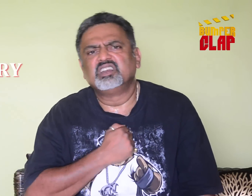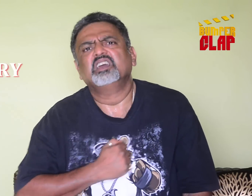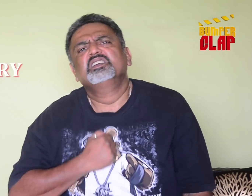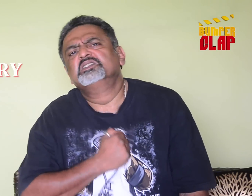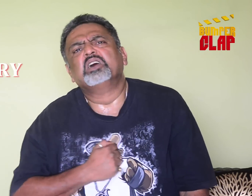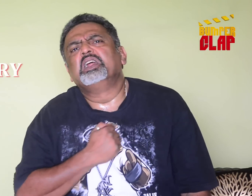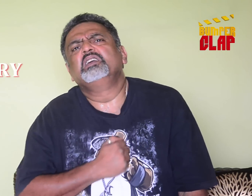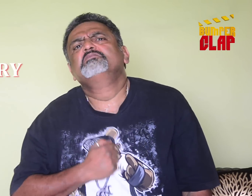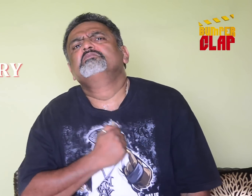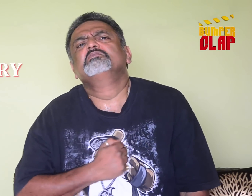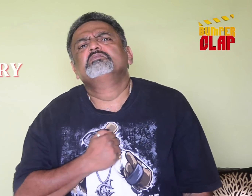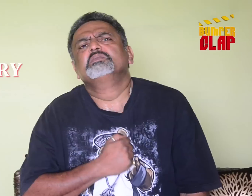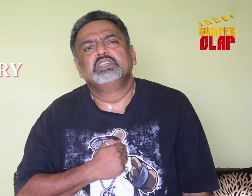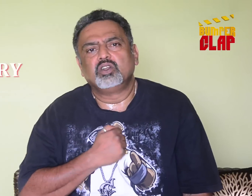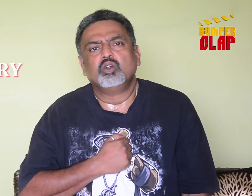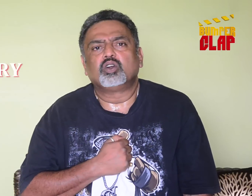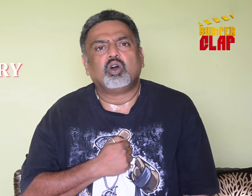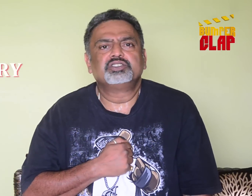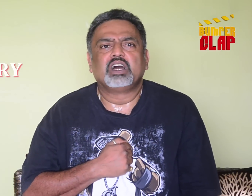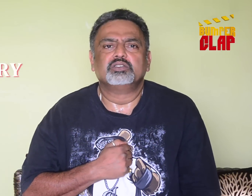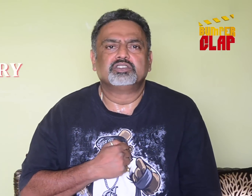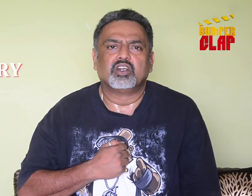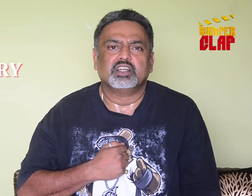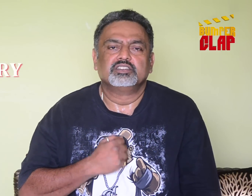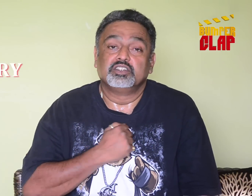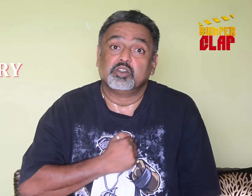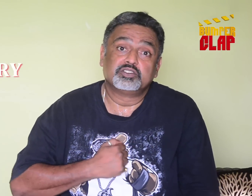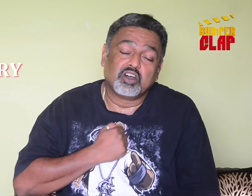say, sorry. You don't look or sound sorry. So you look sorry.